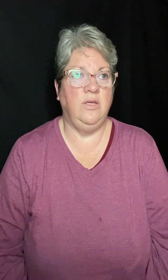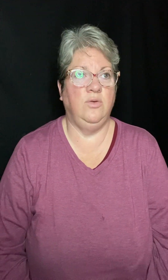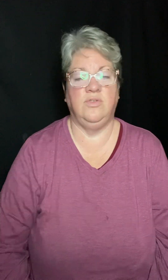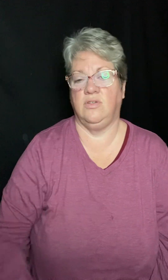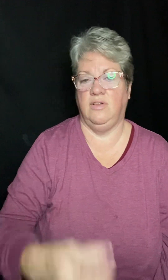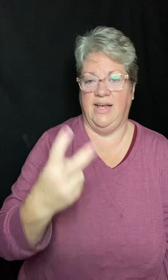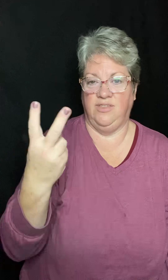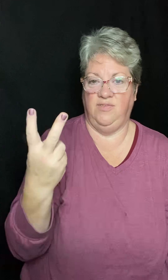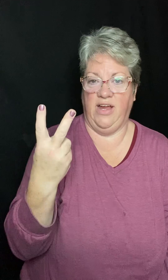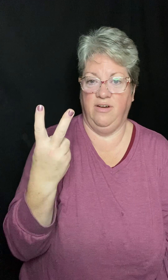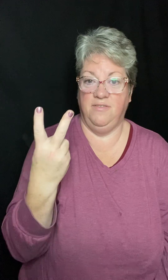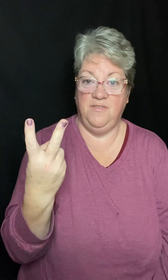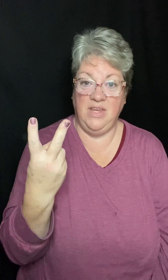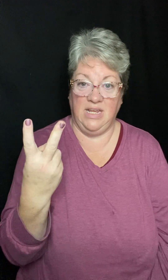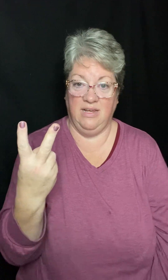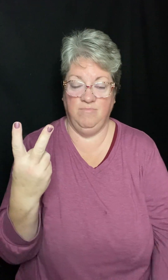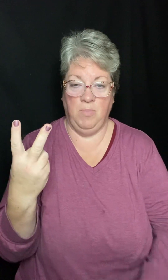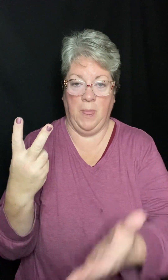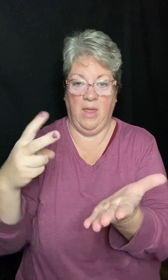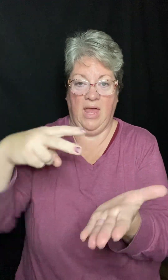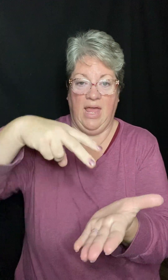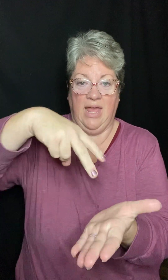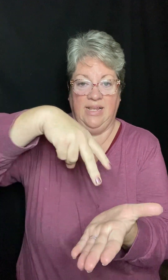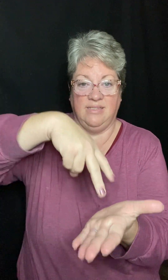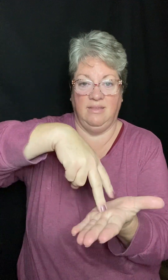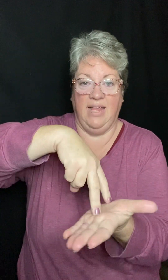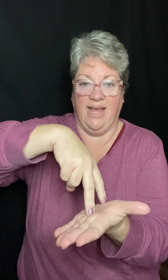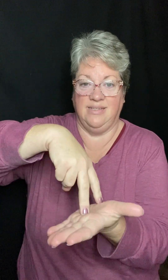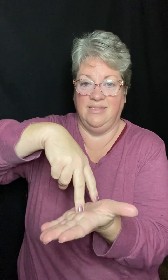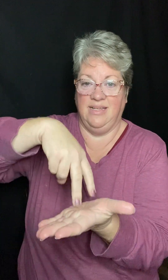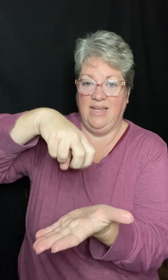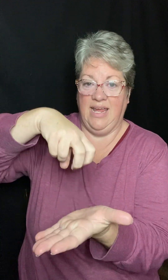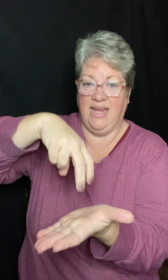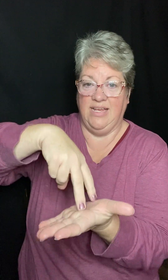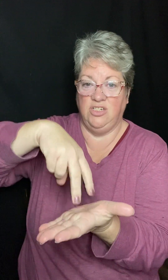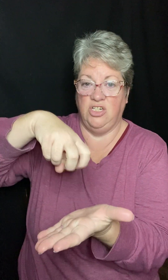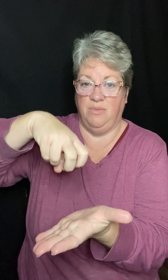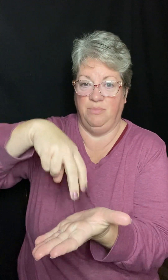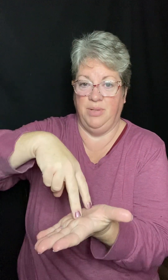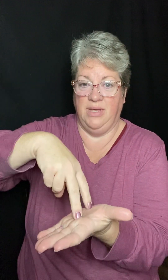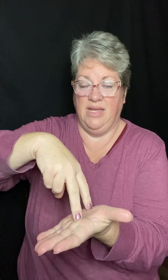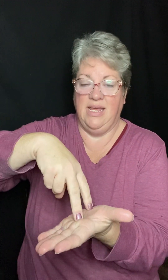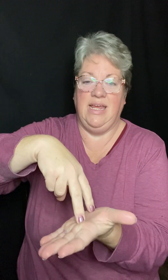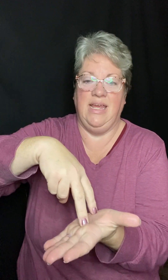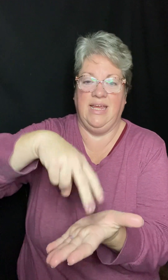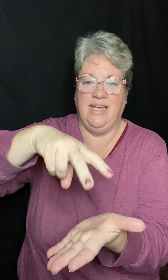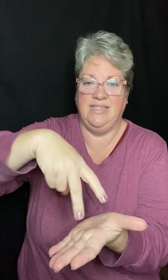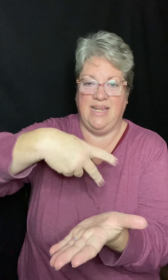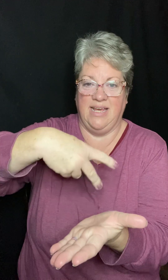use classifier V, and it's legs. It can jump. It can dance.